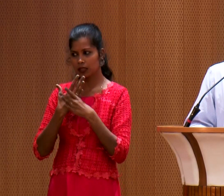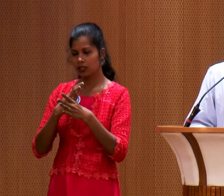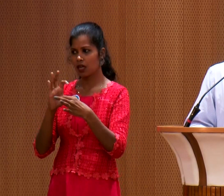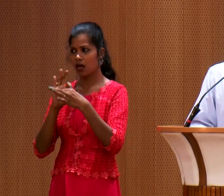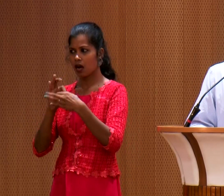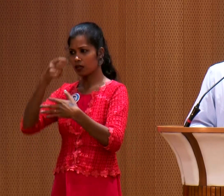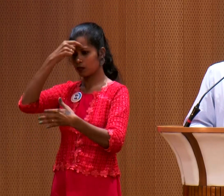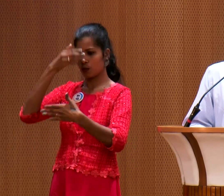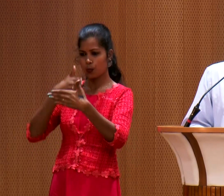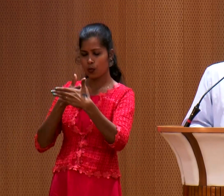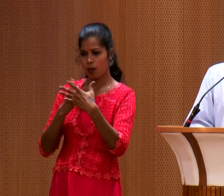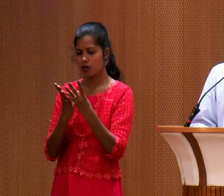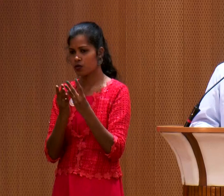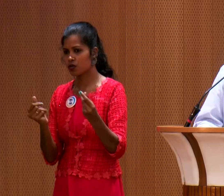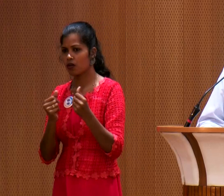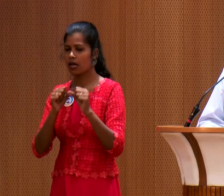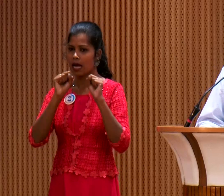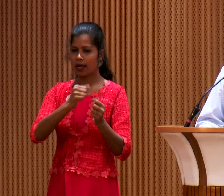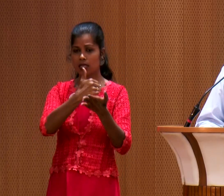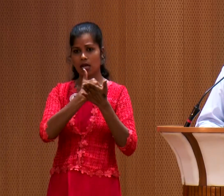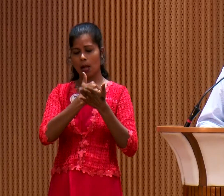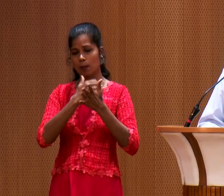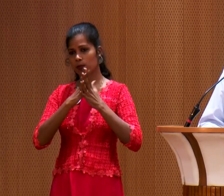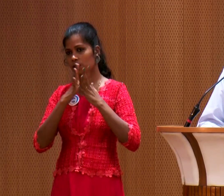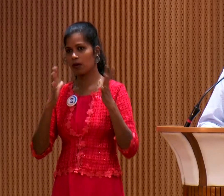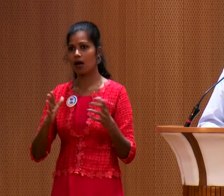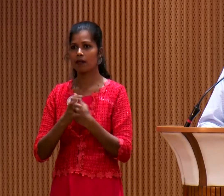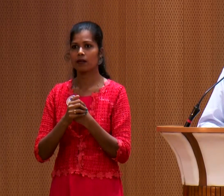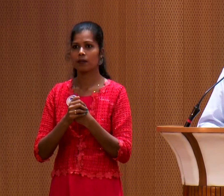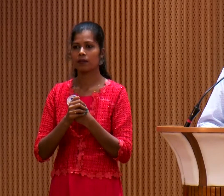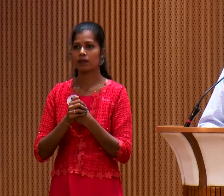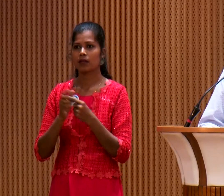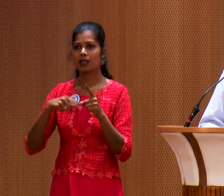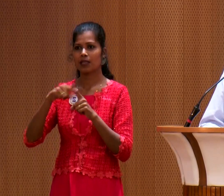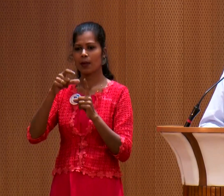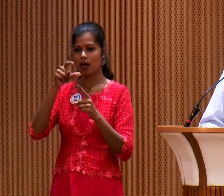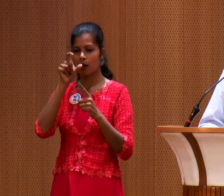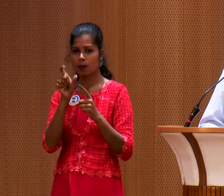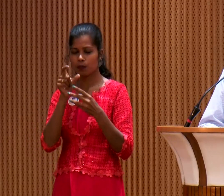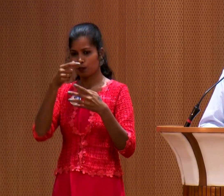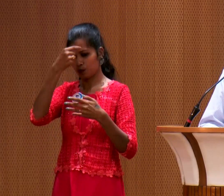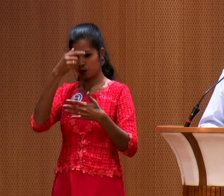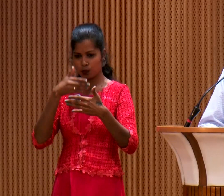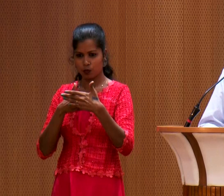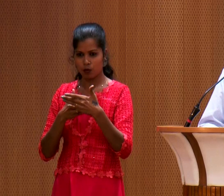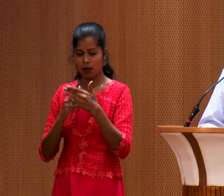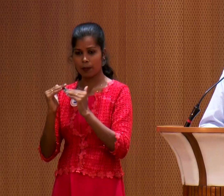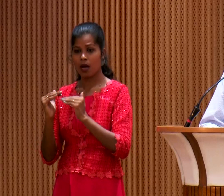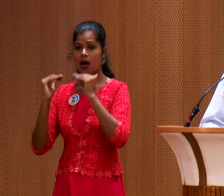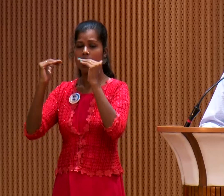chronic issues, and we are on a path to address some of these,